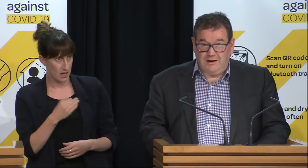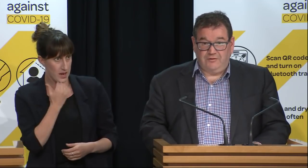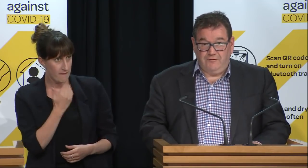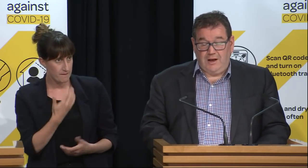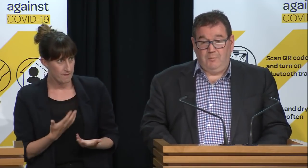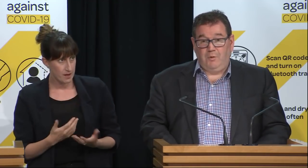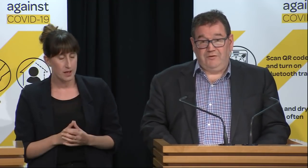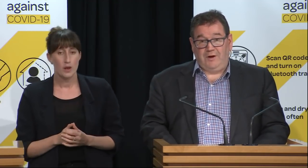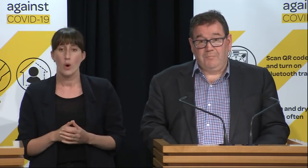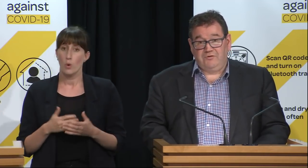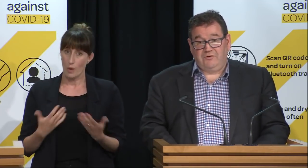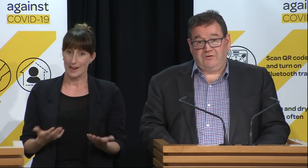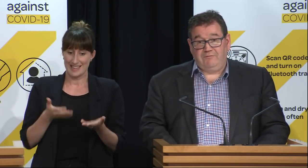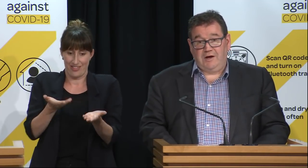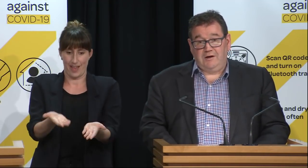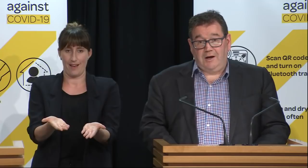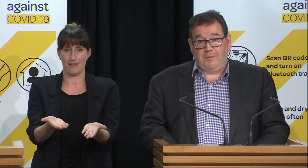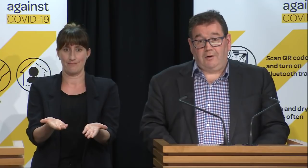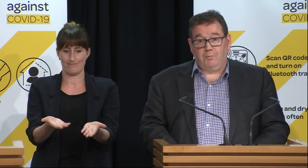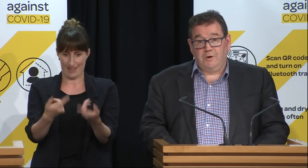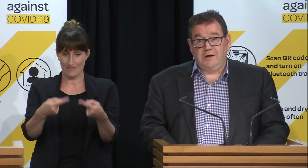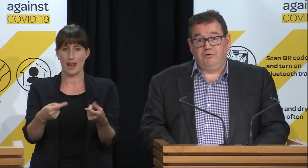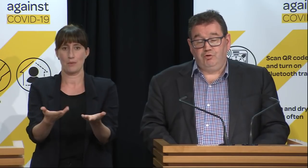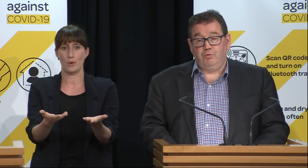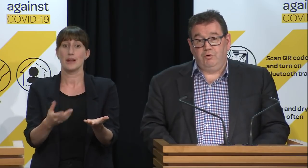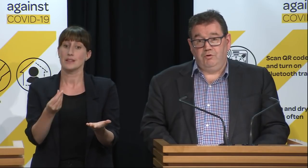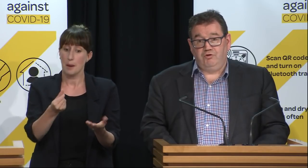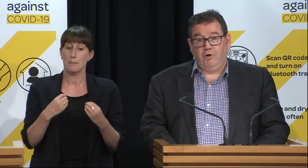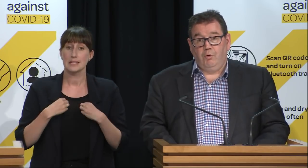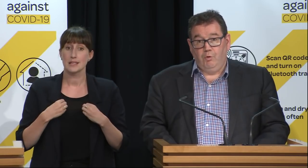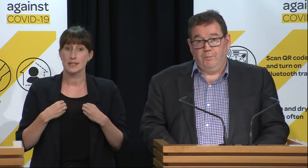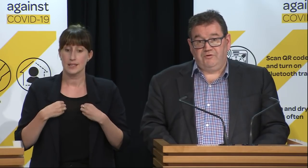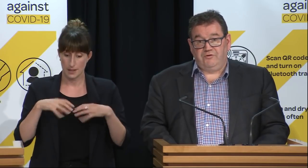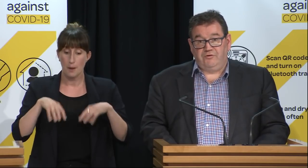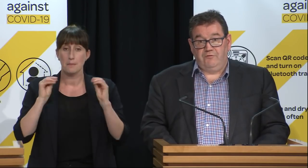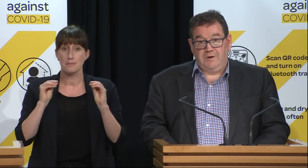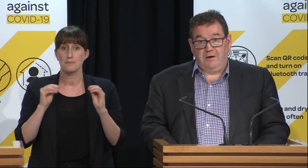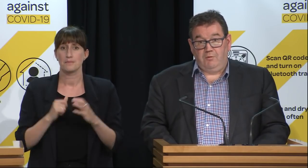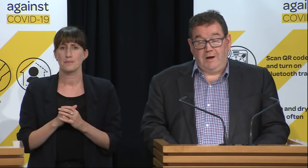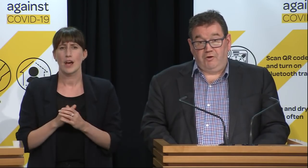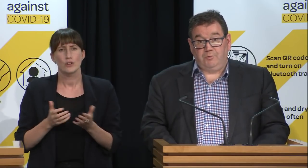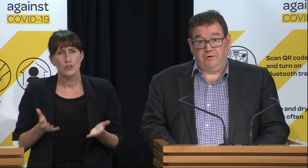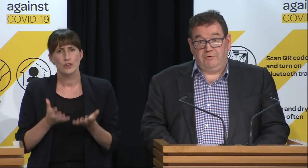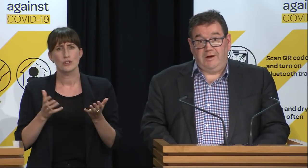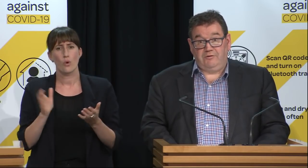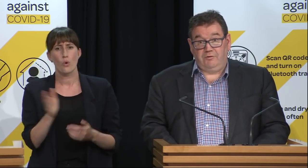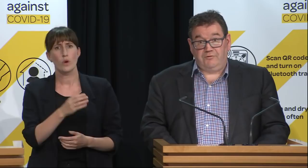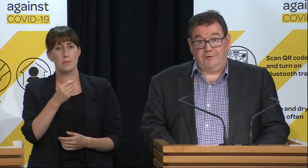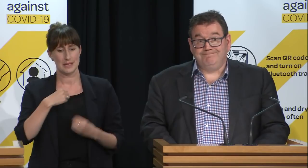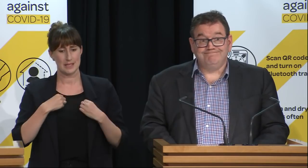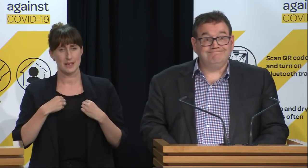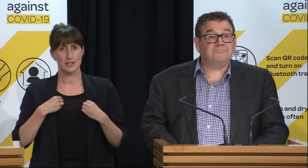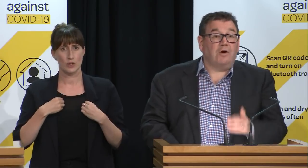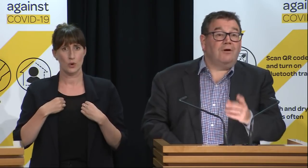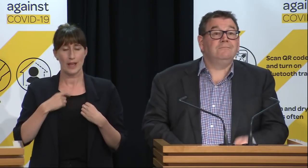there and it's available, and some businesses have taken it up, and I really do urge all businesses who are eligible to do that to do